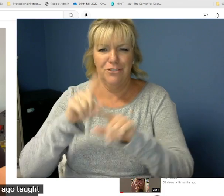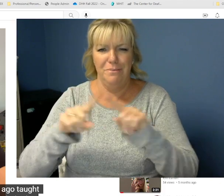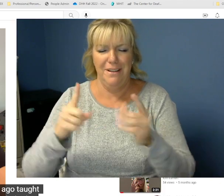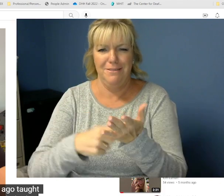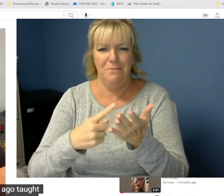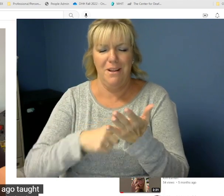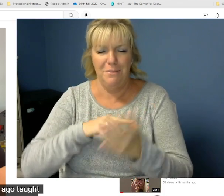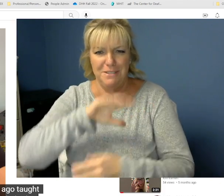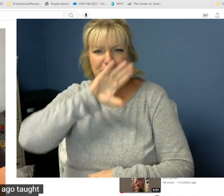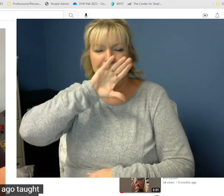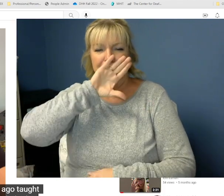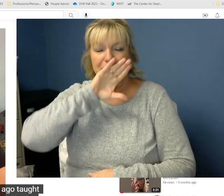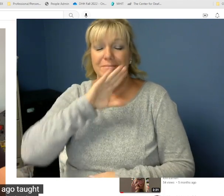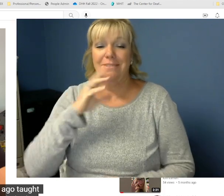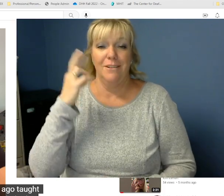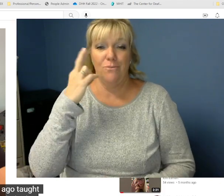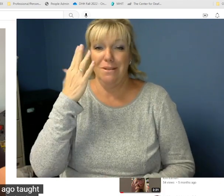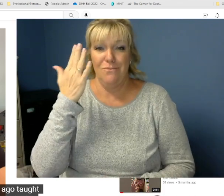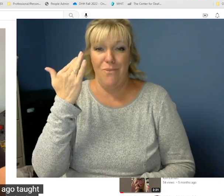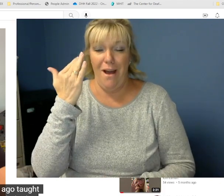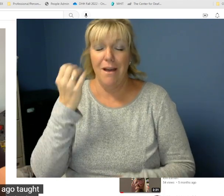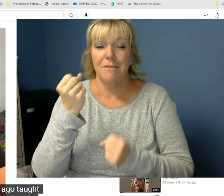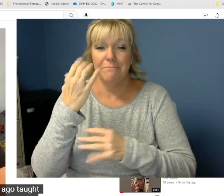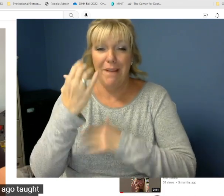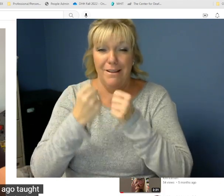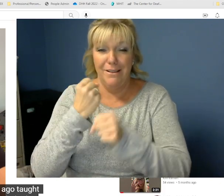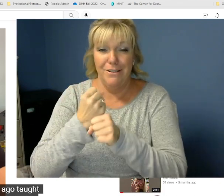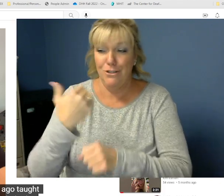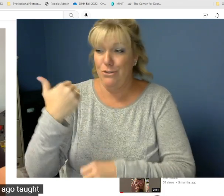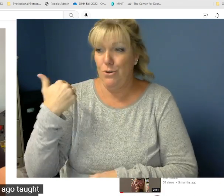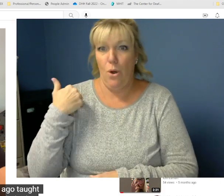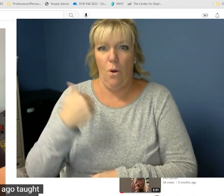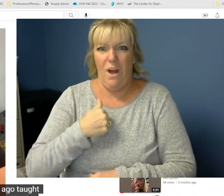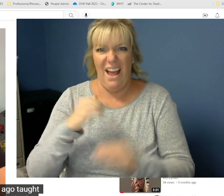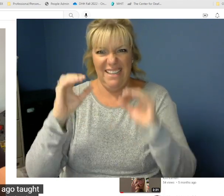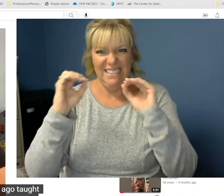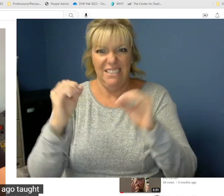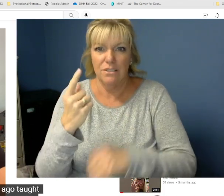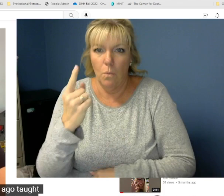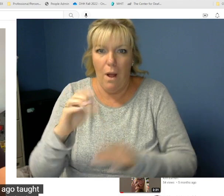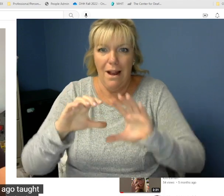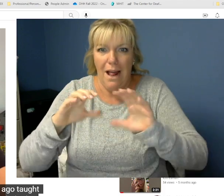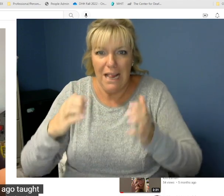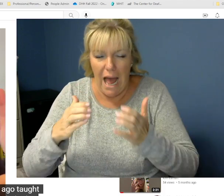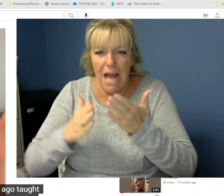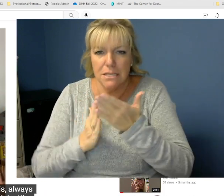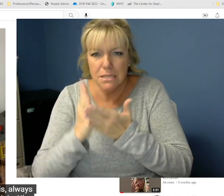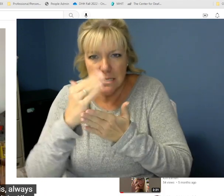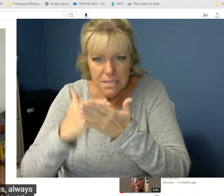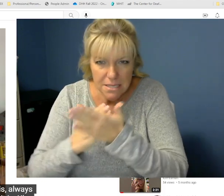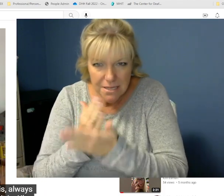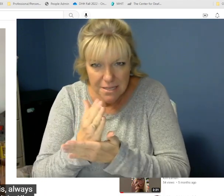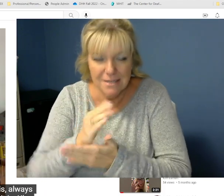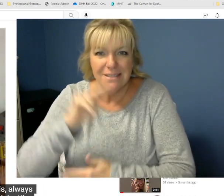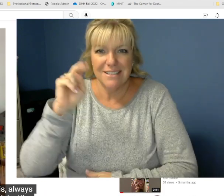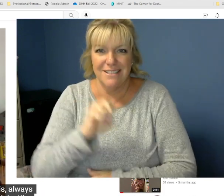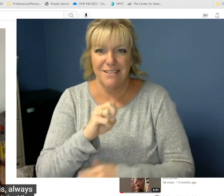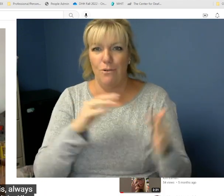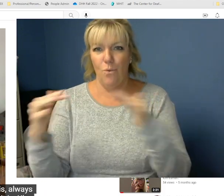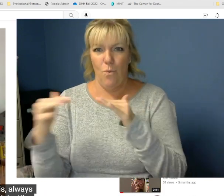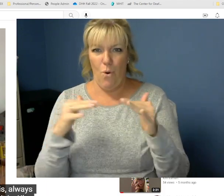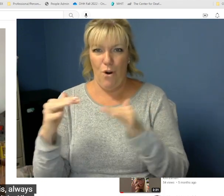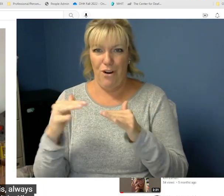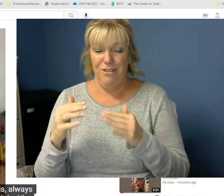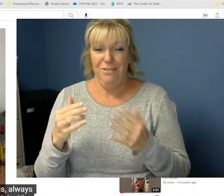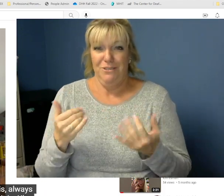I, many years ago, taught a whole class just in the Civil War. So to try to get the Civil War in this